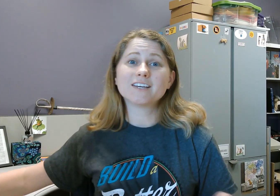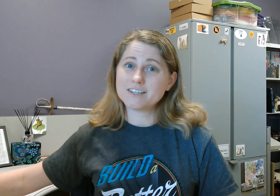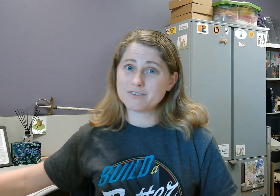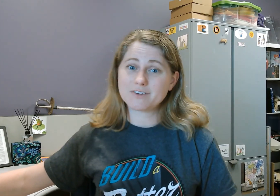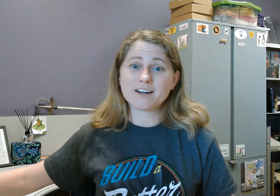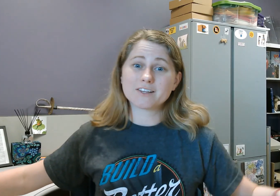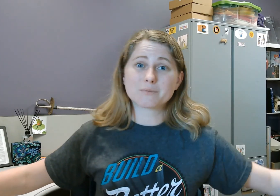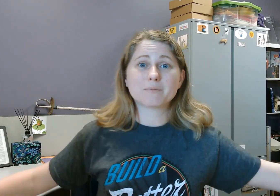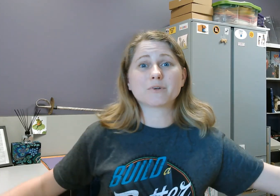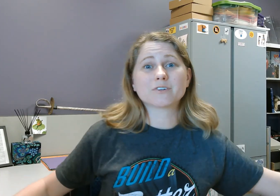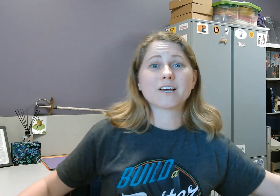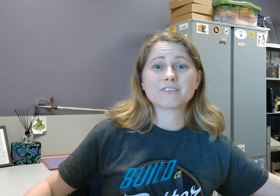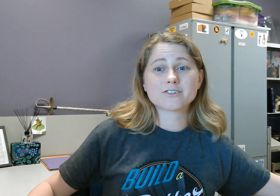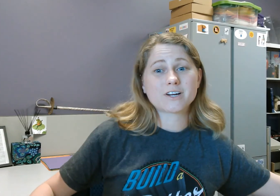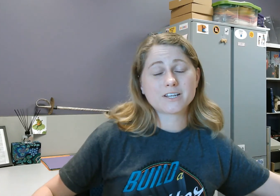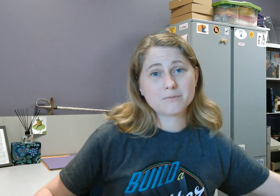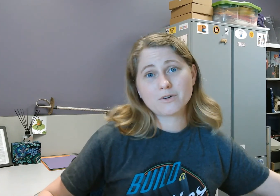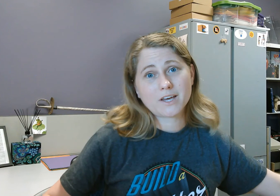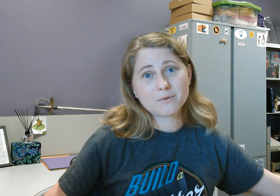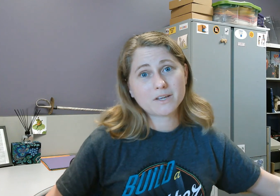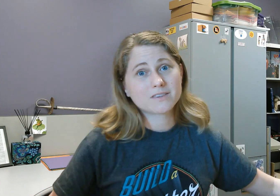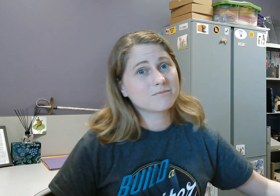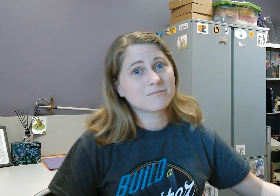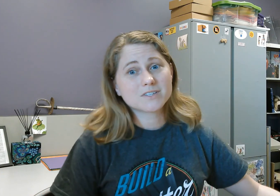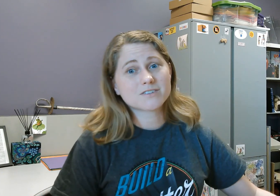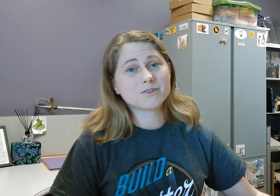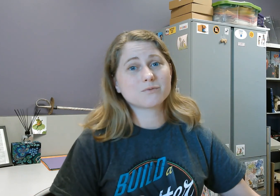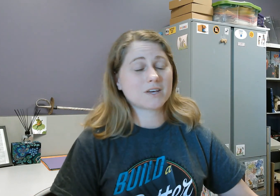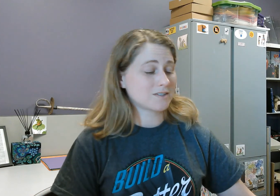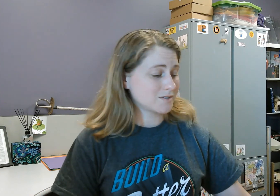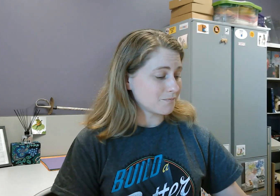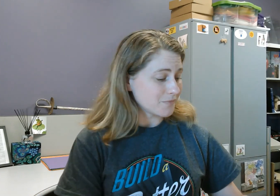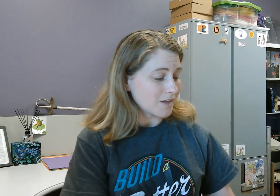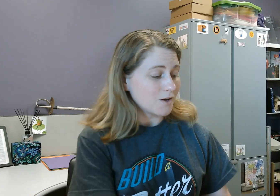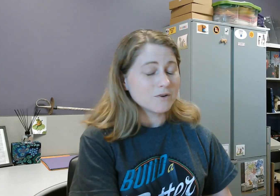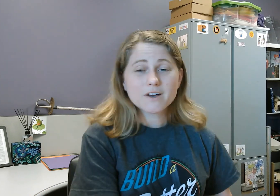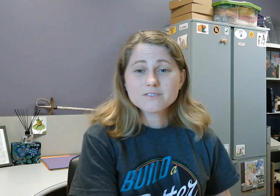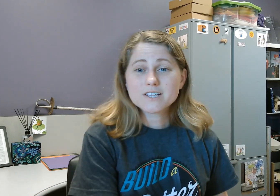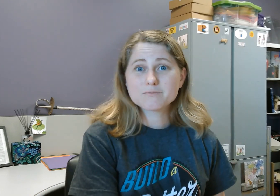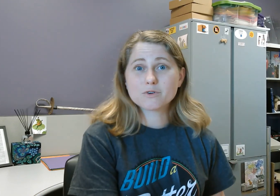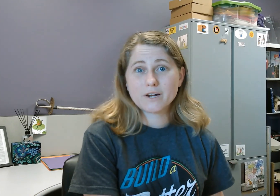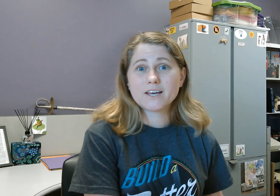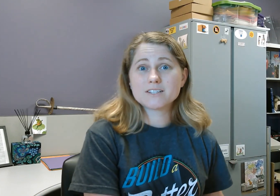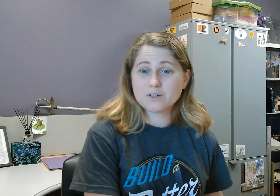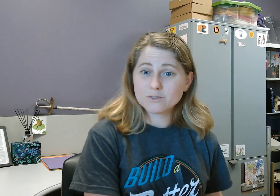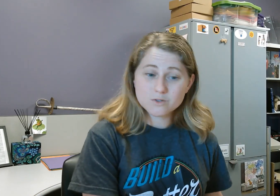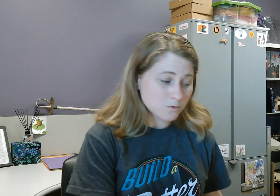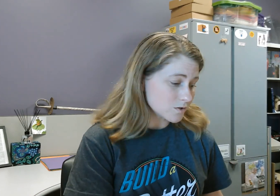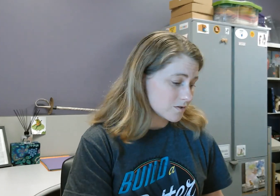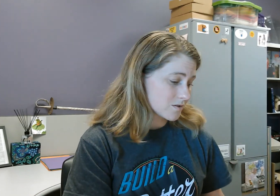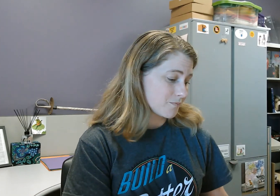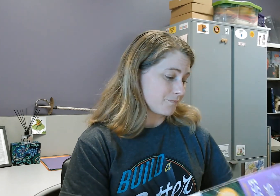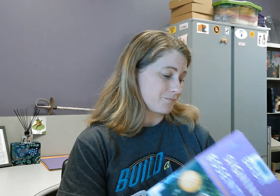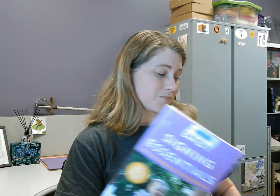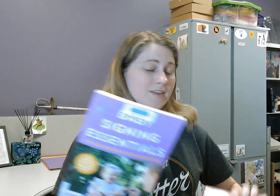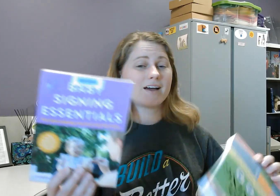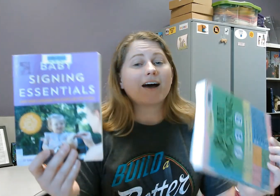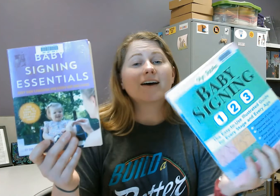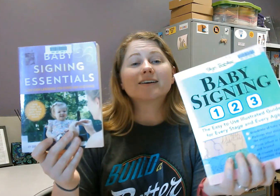if you've got other people in your life that you're trying to communicate with. Just a few things. We've also got some great adult tools.